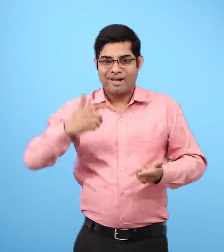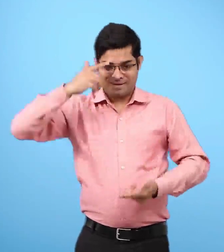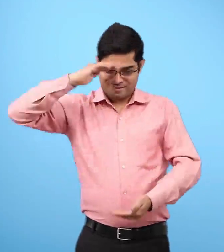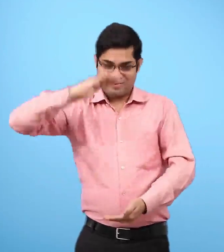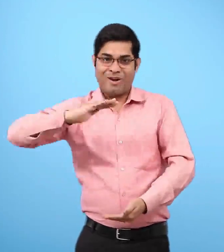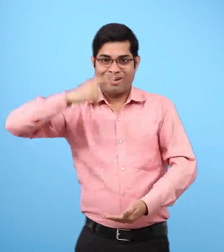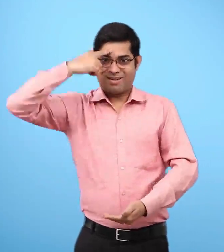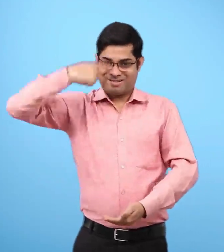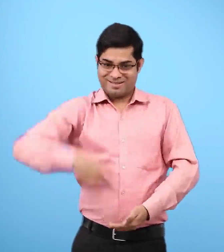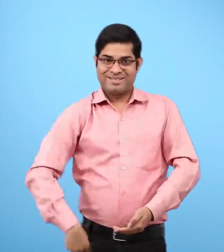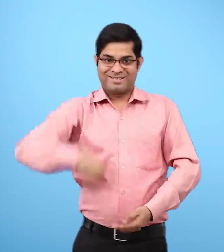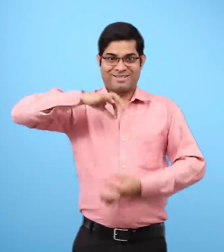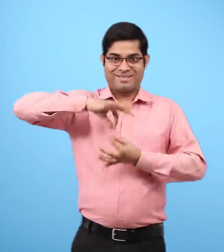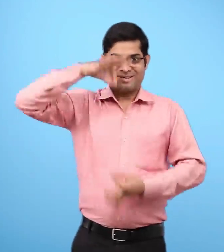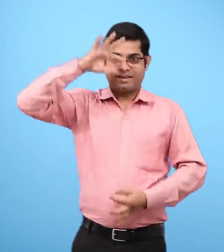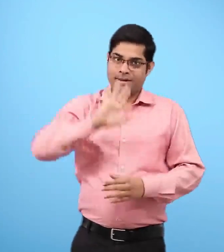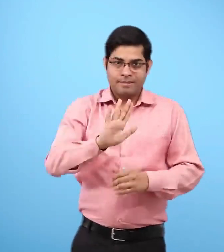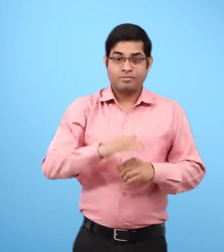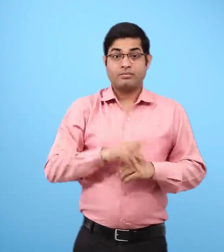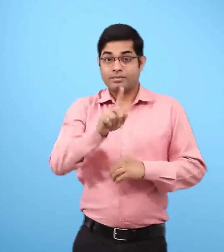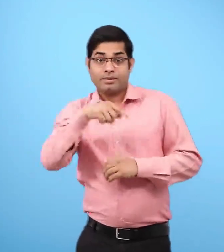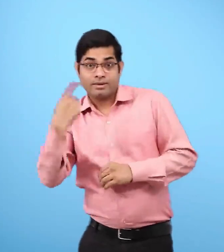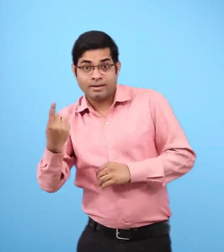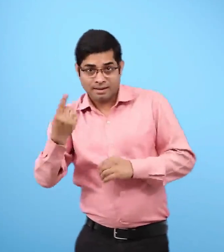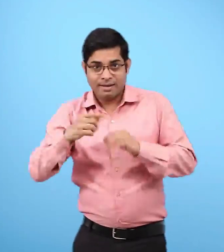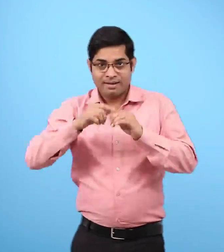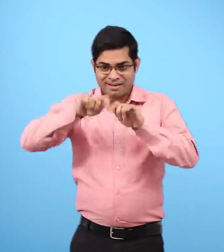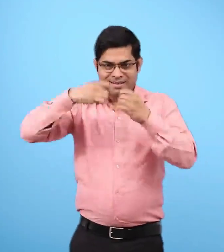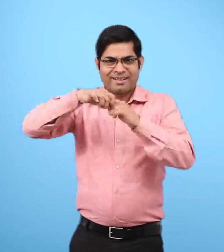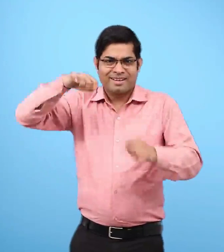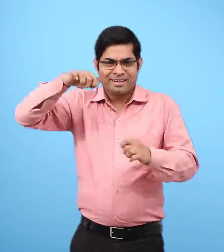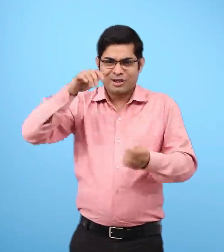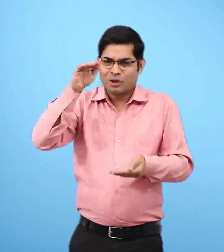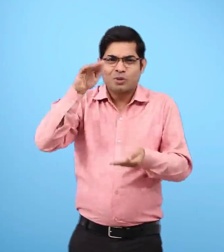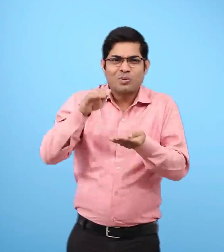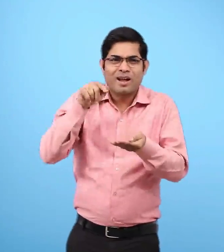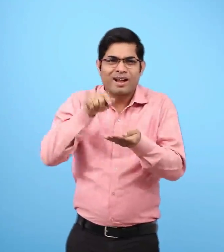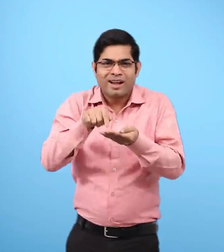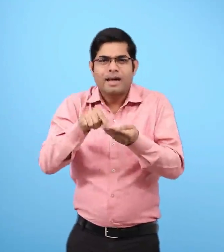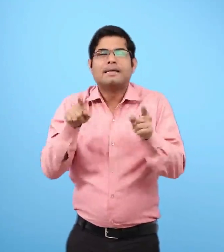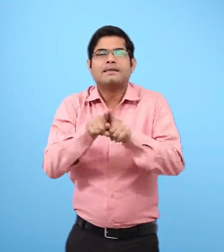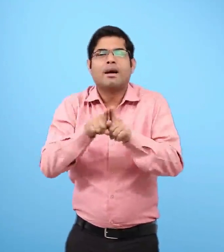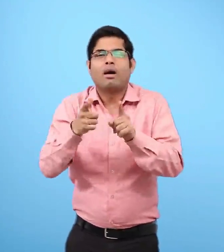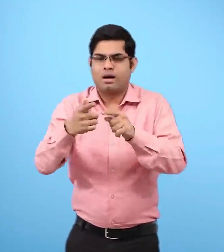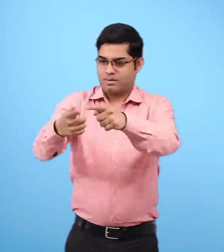be as long as you are. Rope 2 is almost of the same